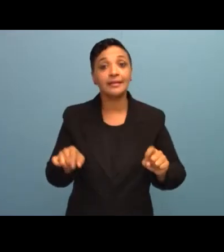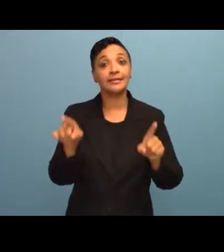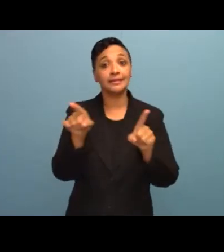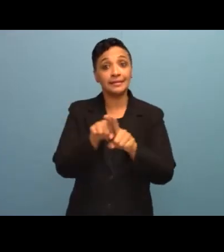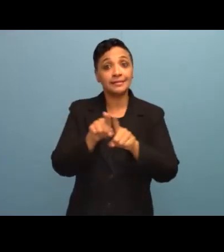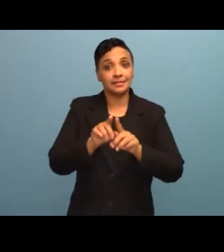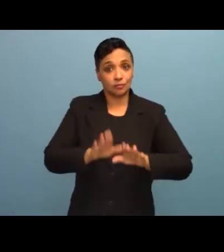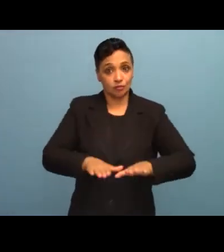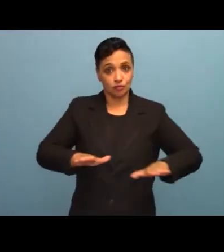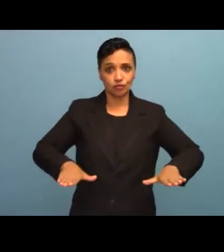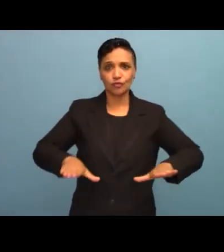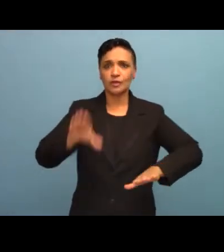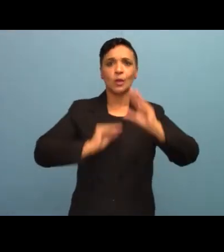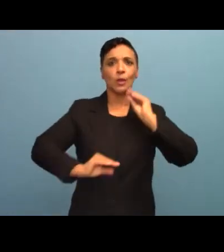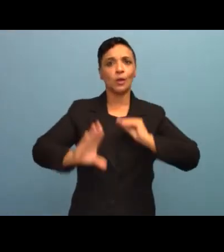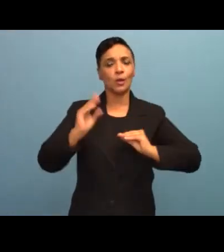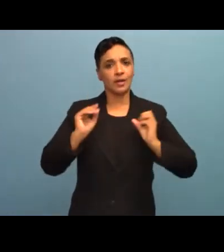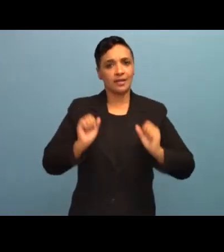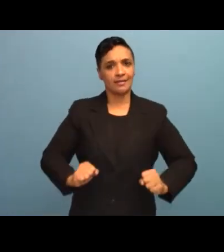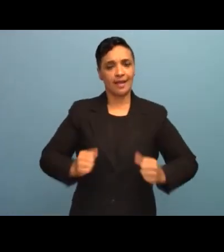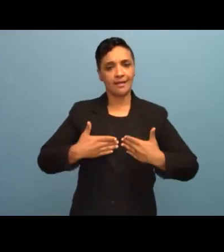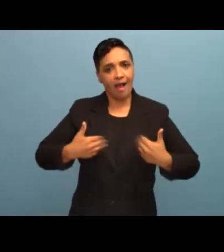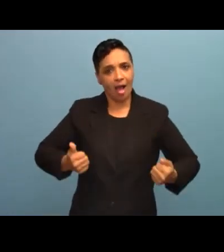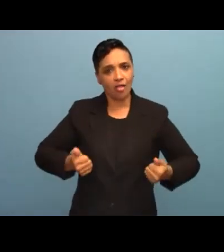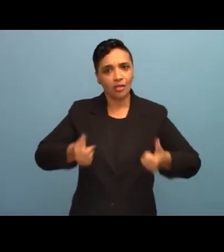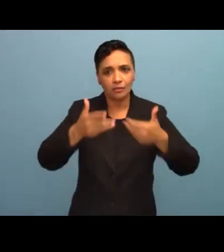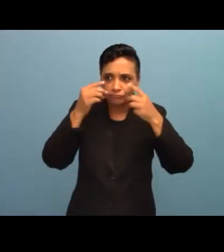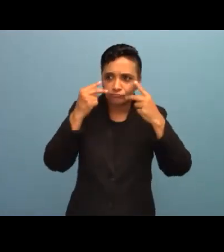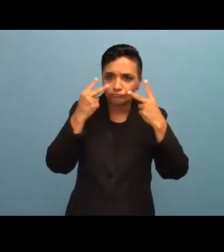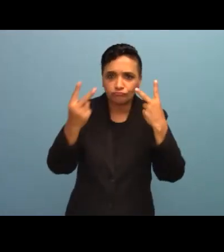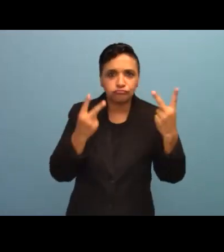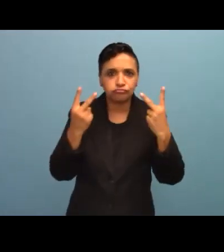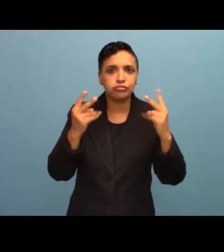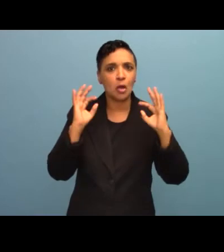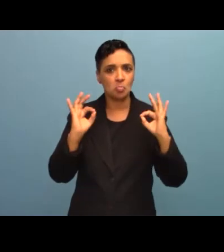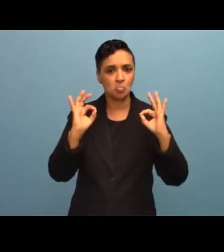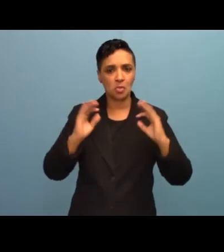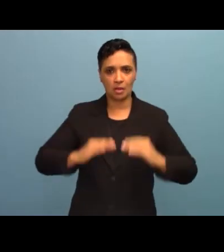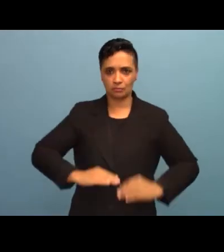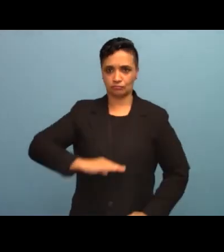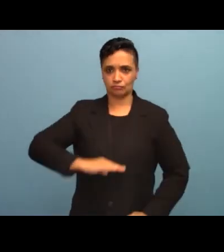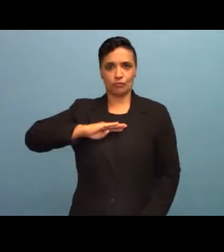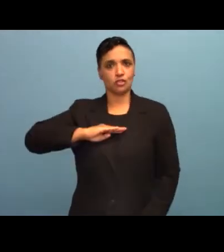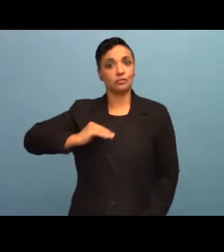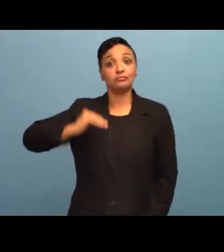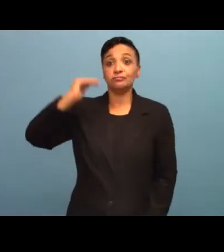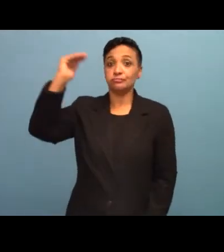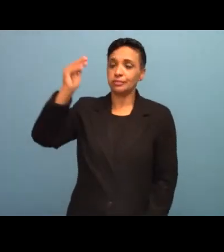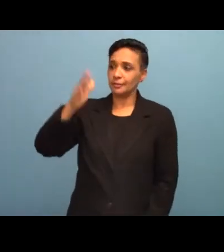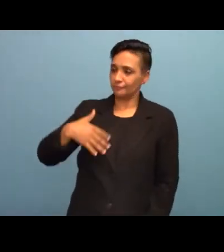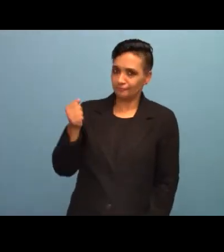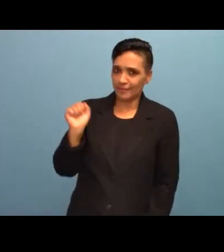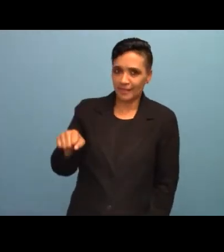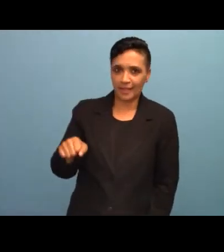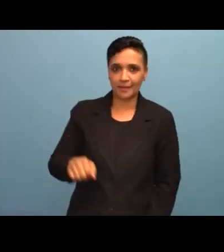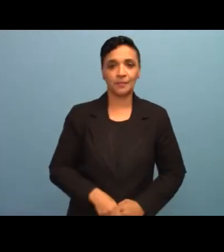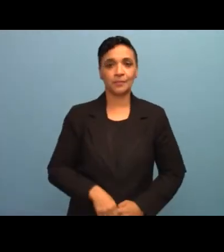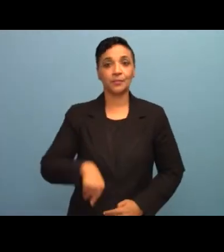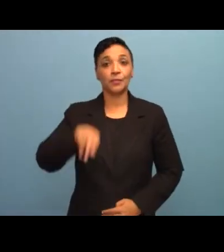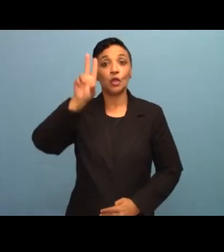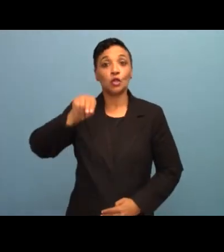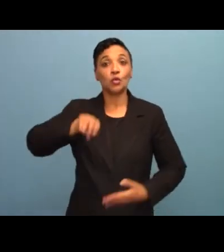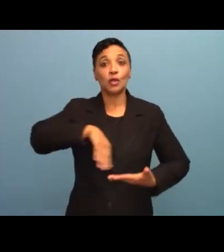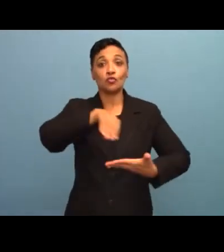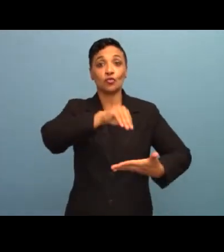childhood may continue to affect health and well-being throughout the adult years. The United Nations resolution on vision